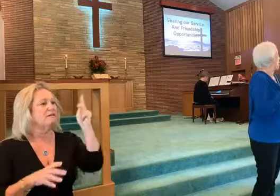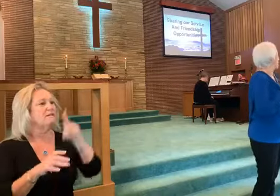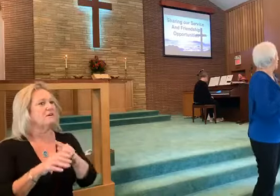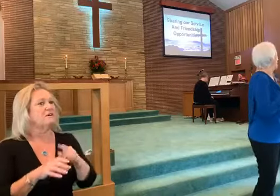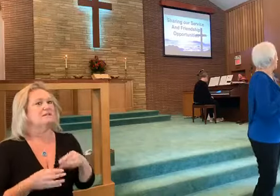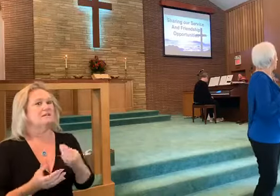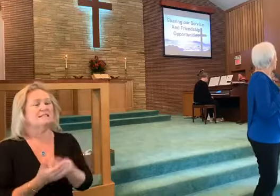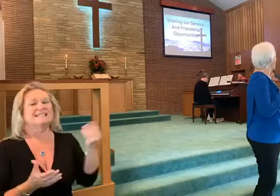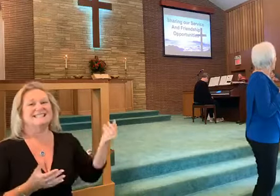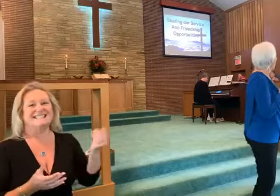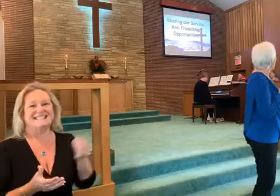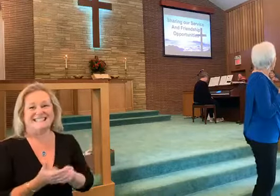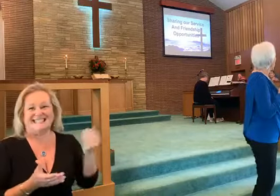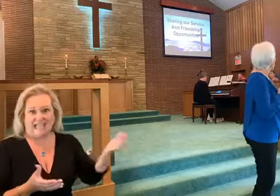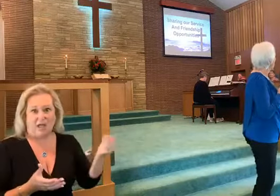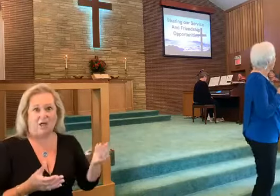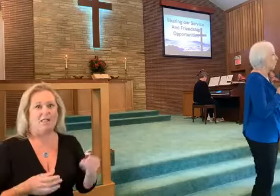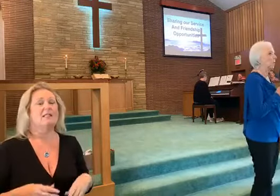the property, but it's